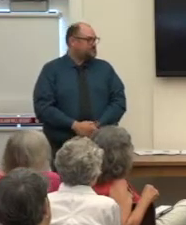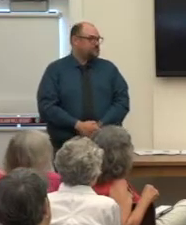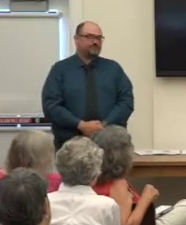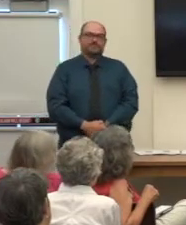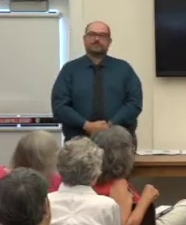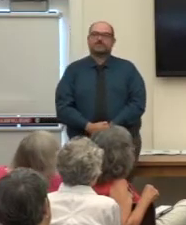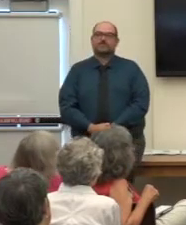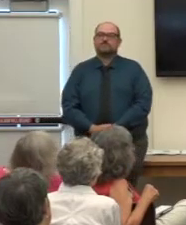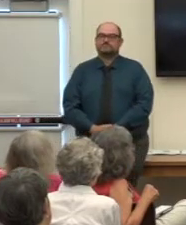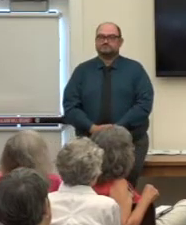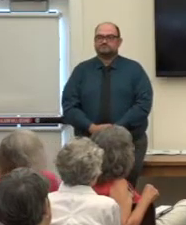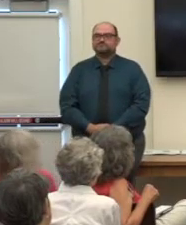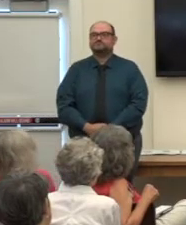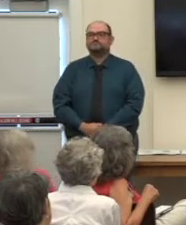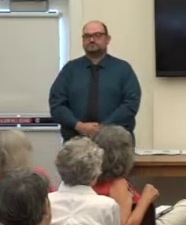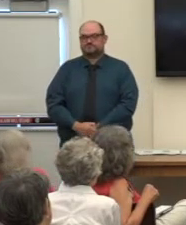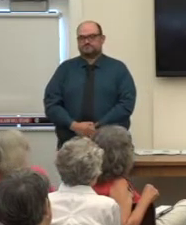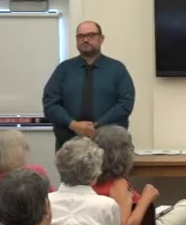But